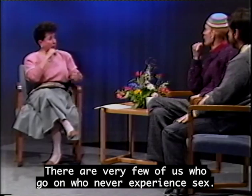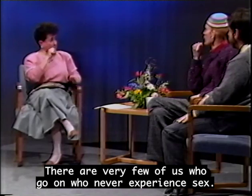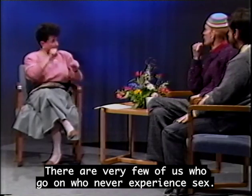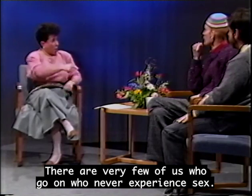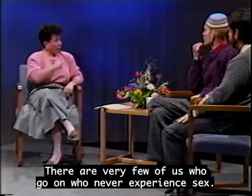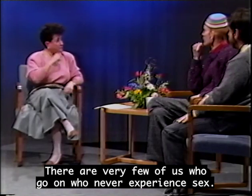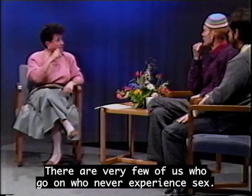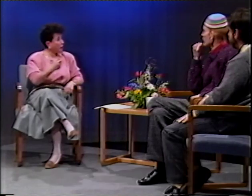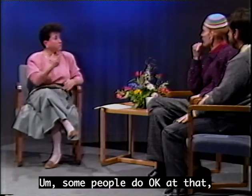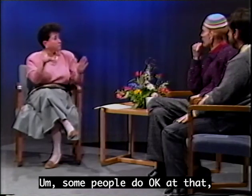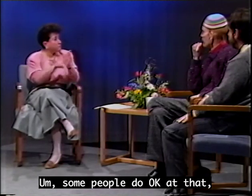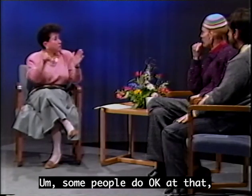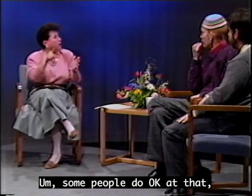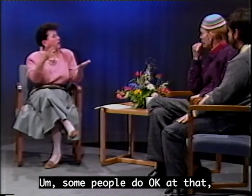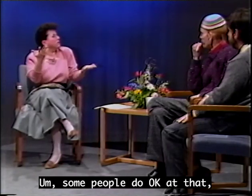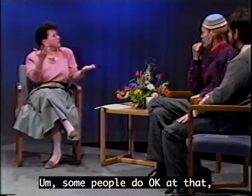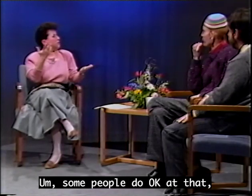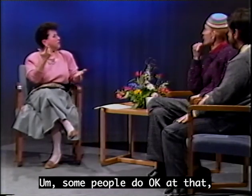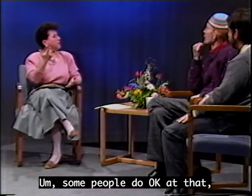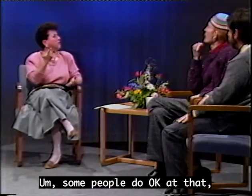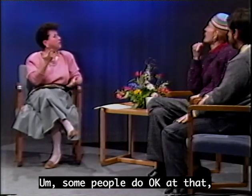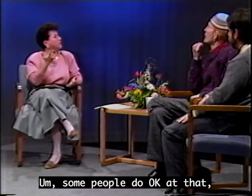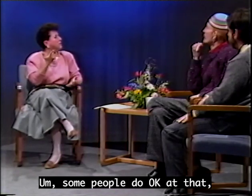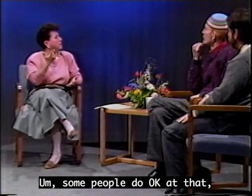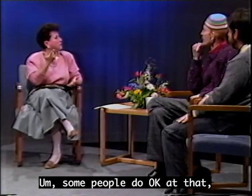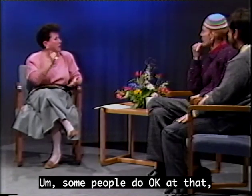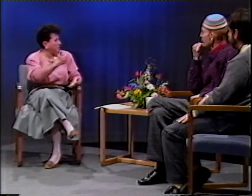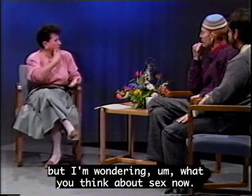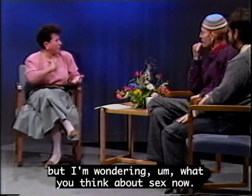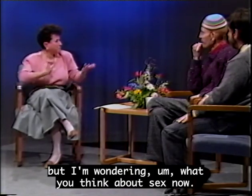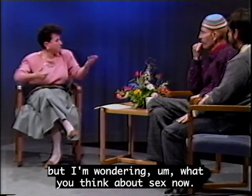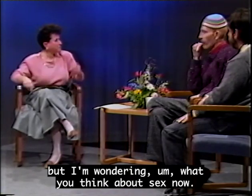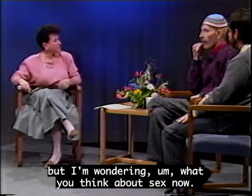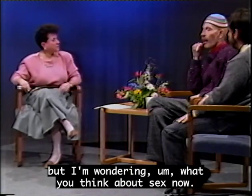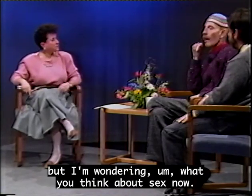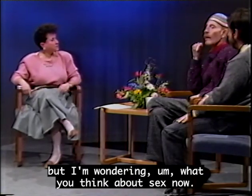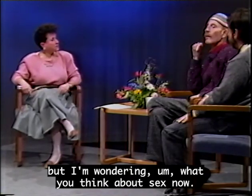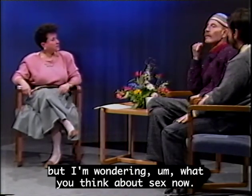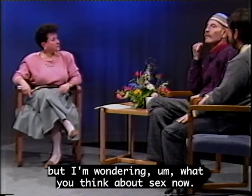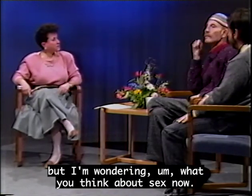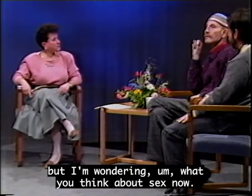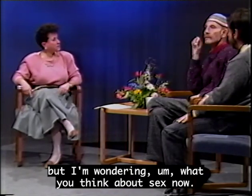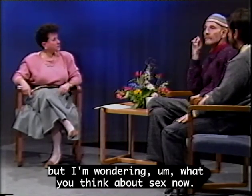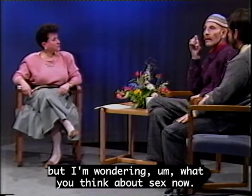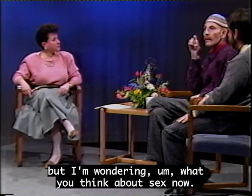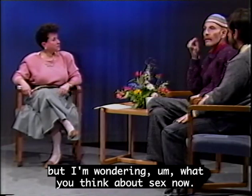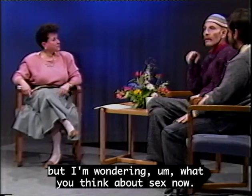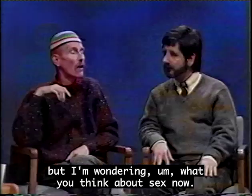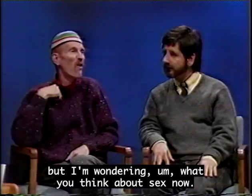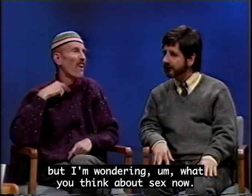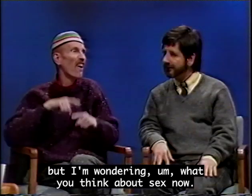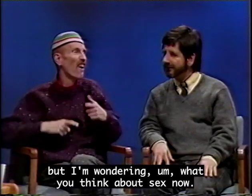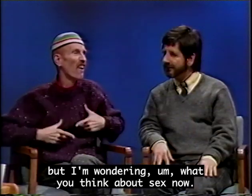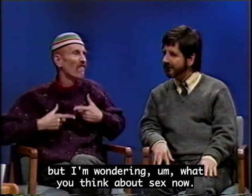sex. Some people do okay at that, but I'm wondering what you think about sex